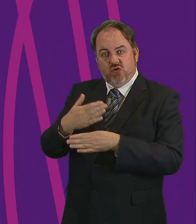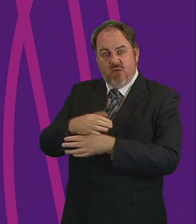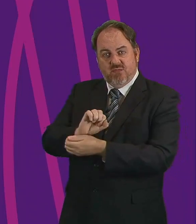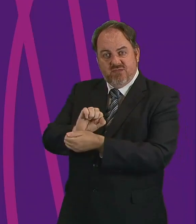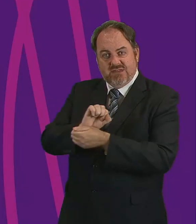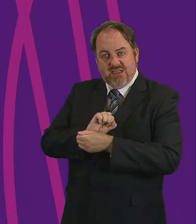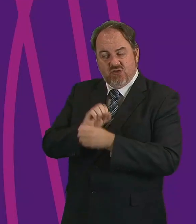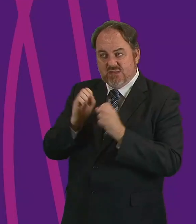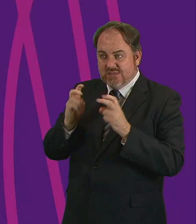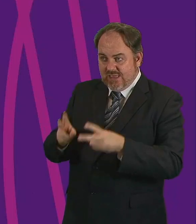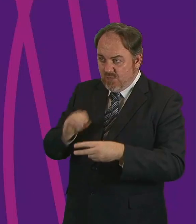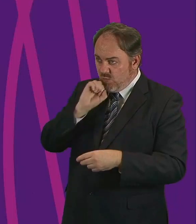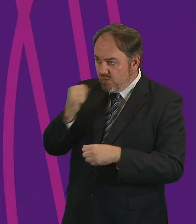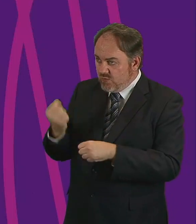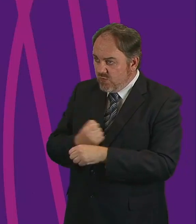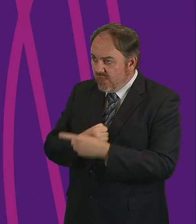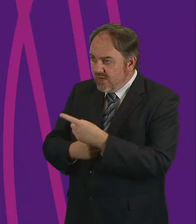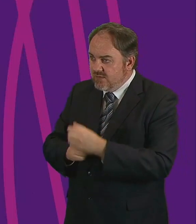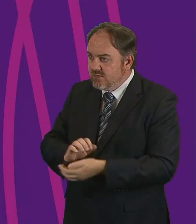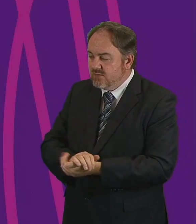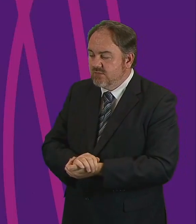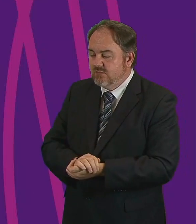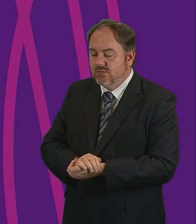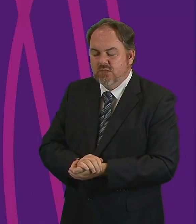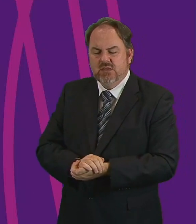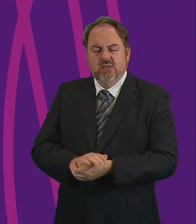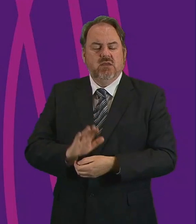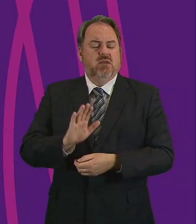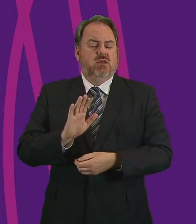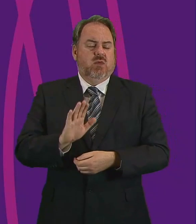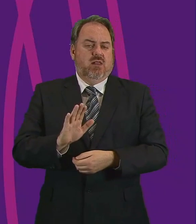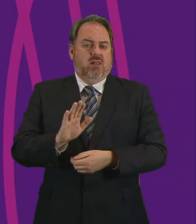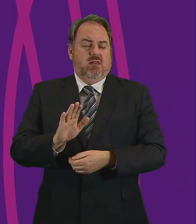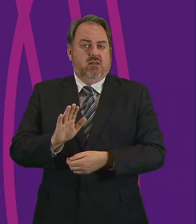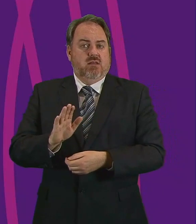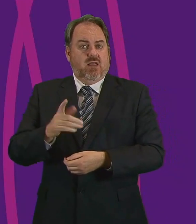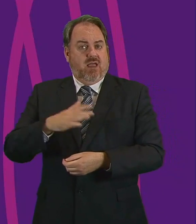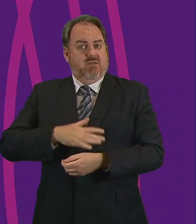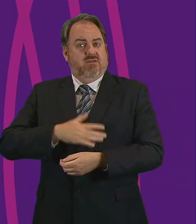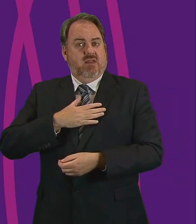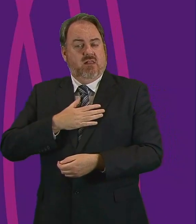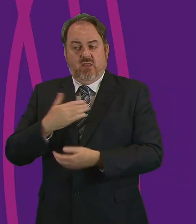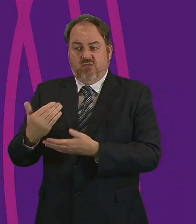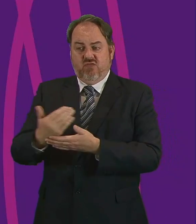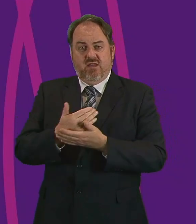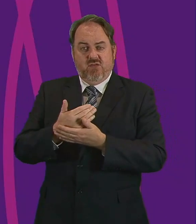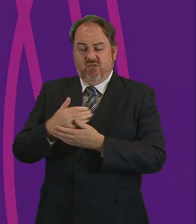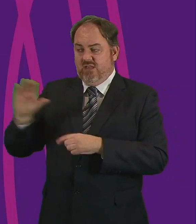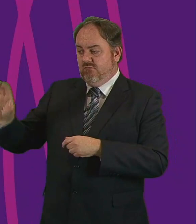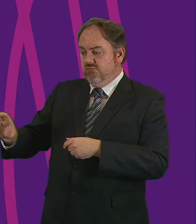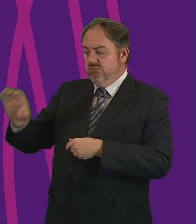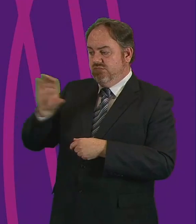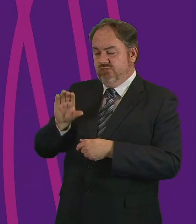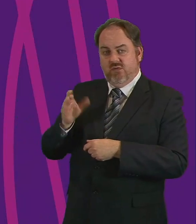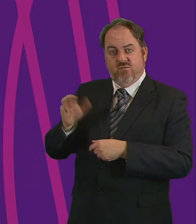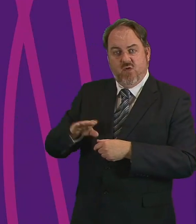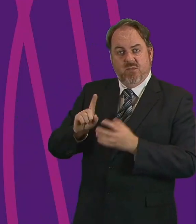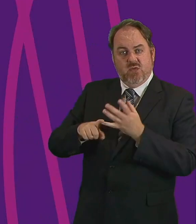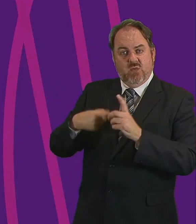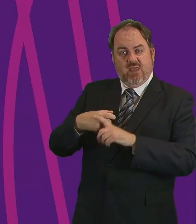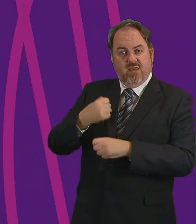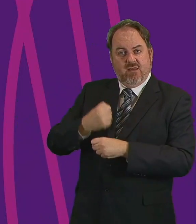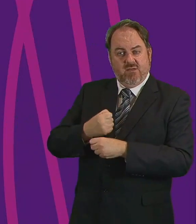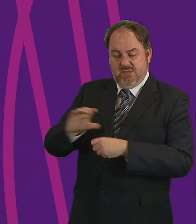purpose? Maurice Golden. I think that we will see the recovery package from the UK Government, and it may be that there's